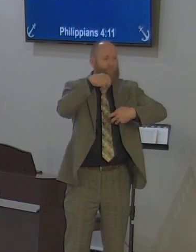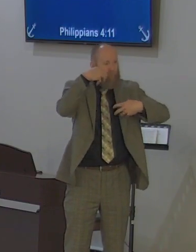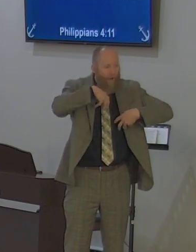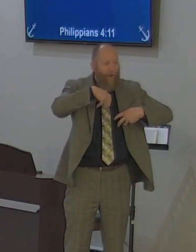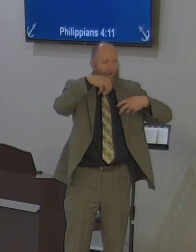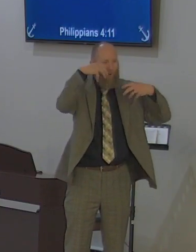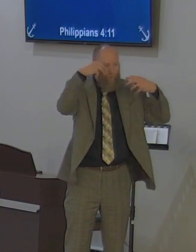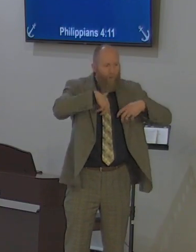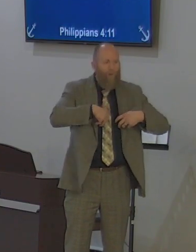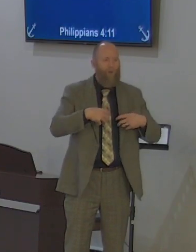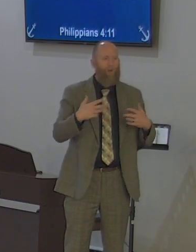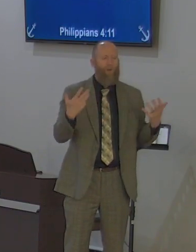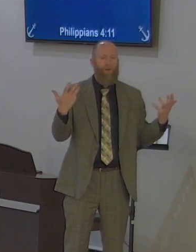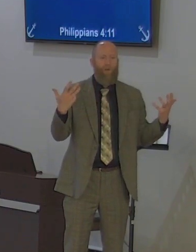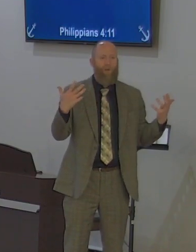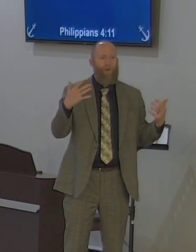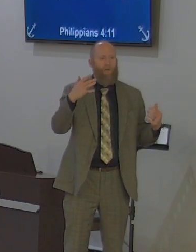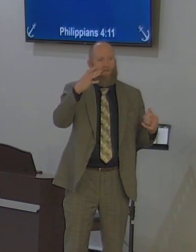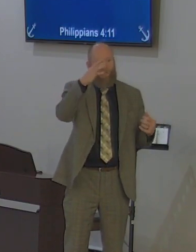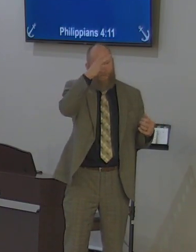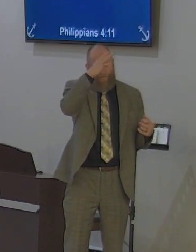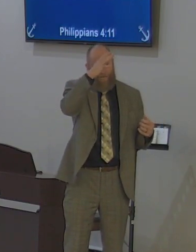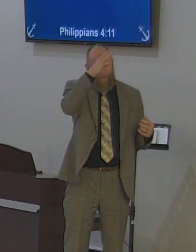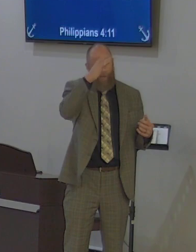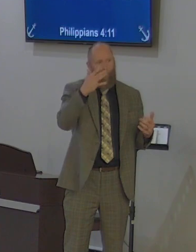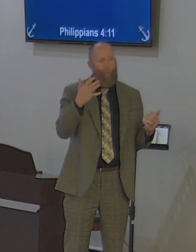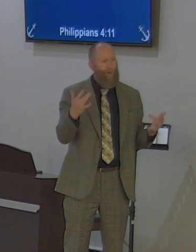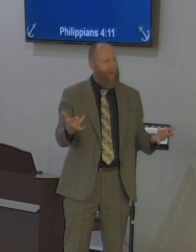She finally said, "Dad, this is so out of place."